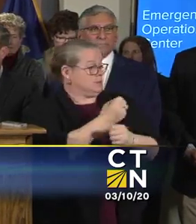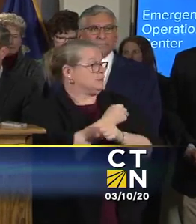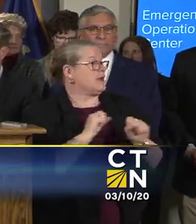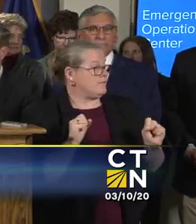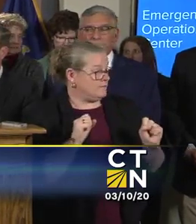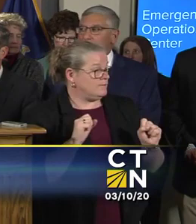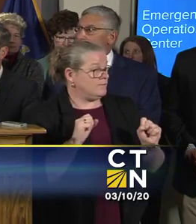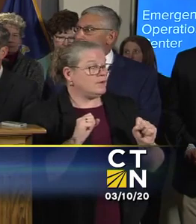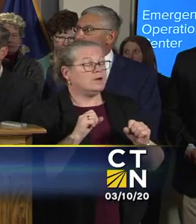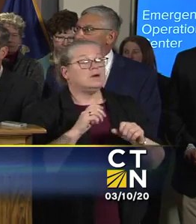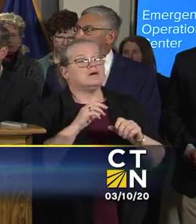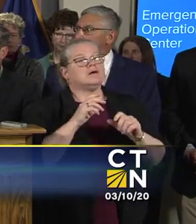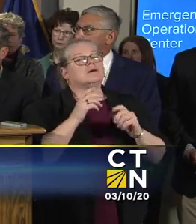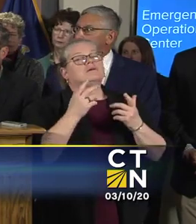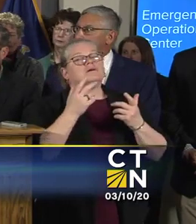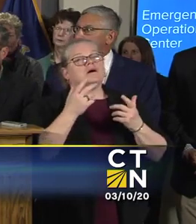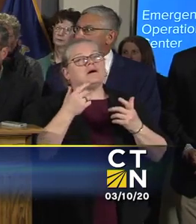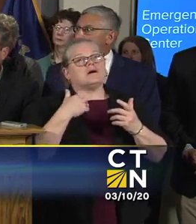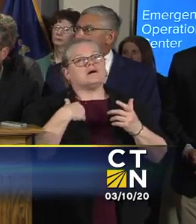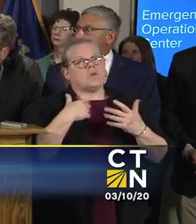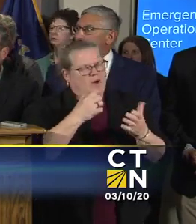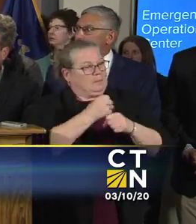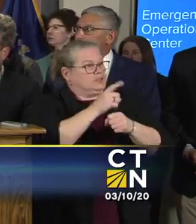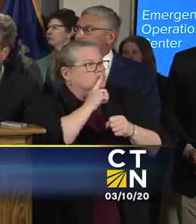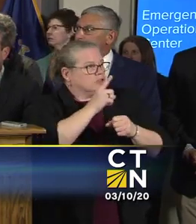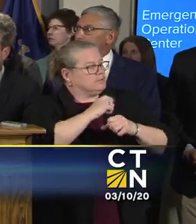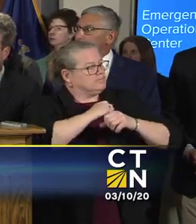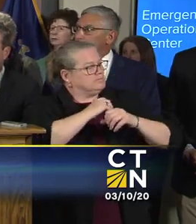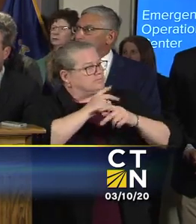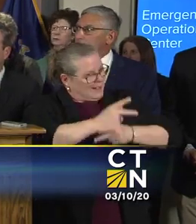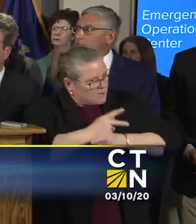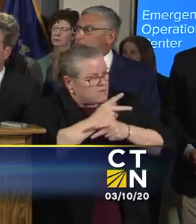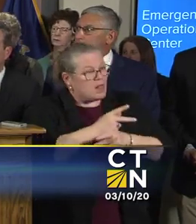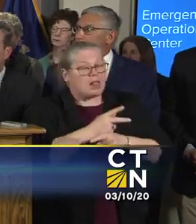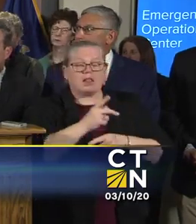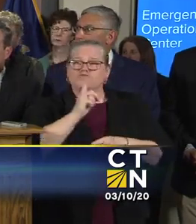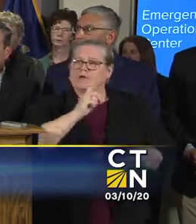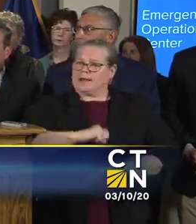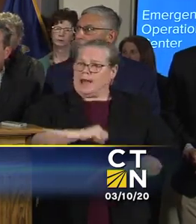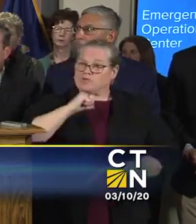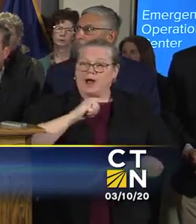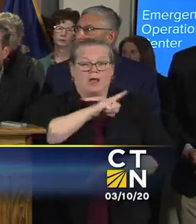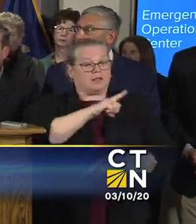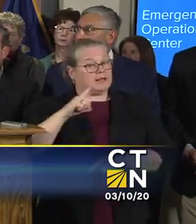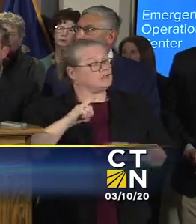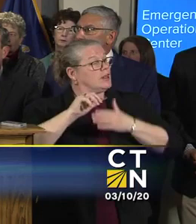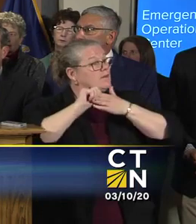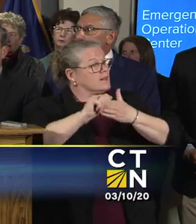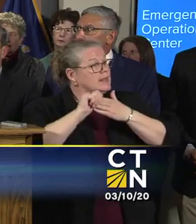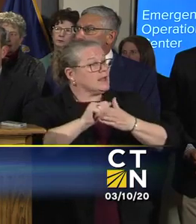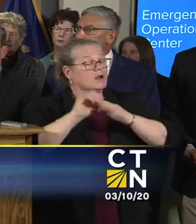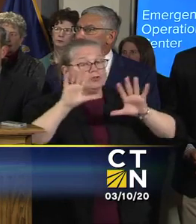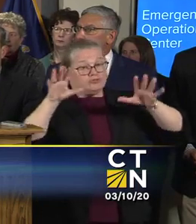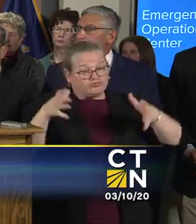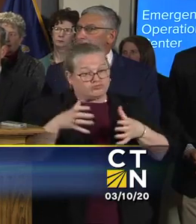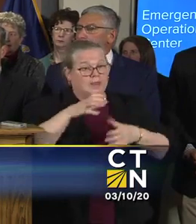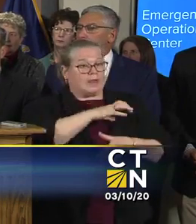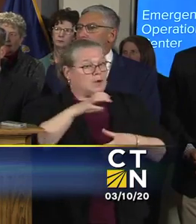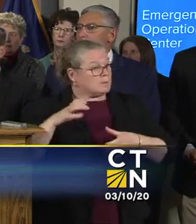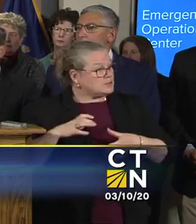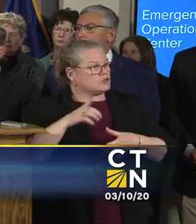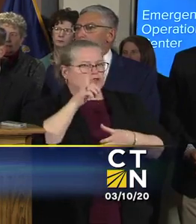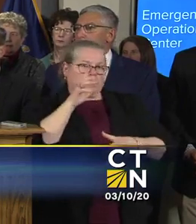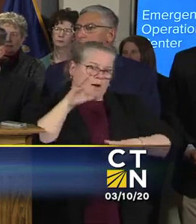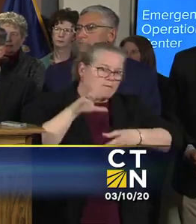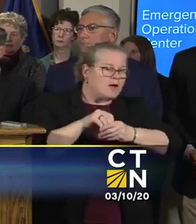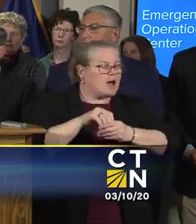an abundance of caution, I want to say I'm really proud of working with the legislative leadership here and the commissioners who have stepped up in a serious